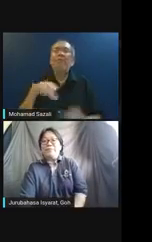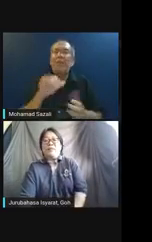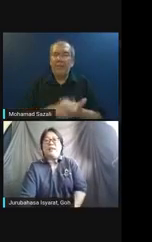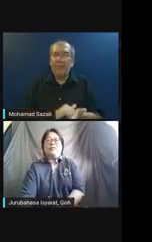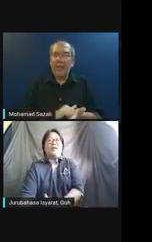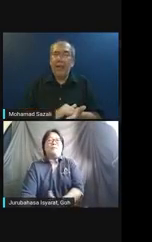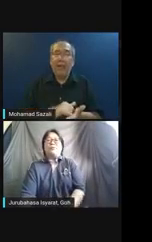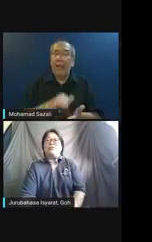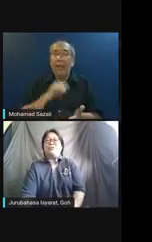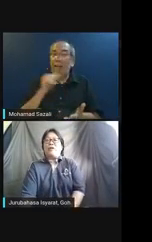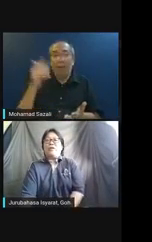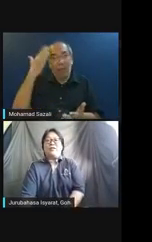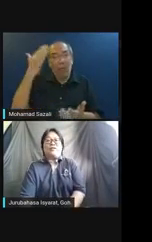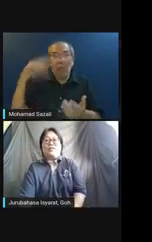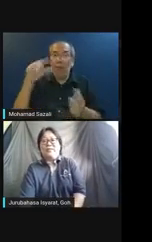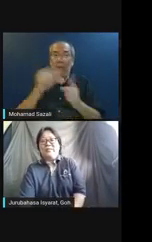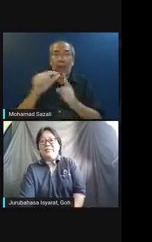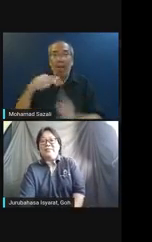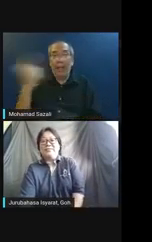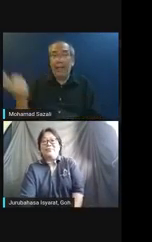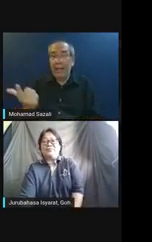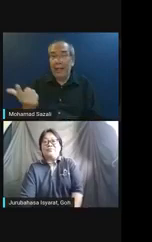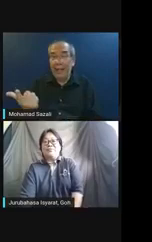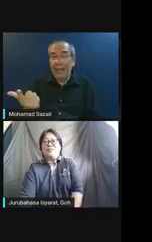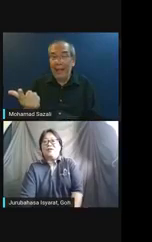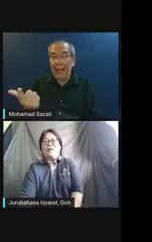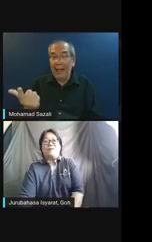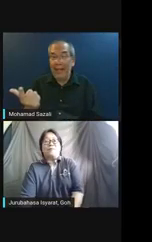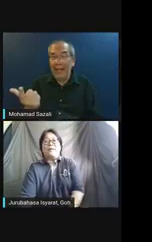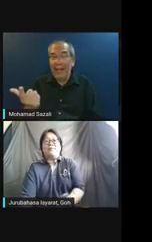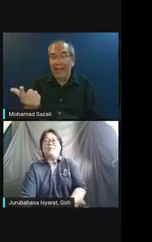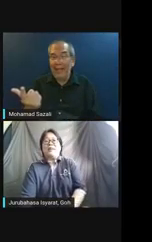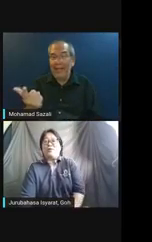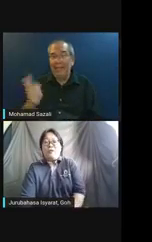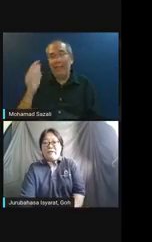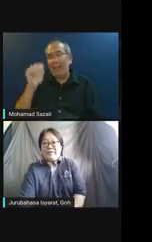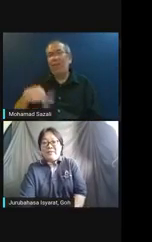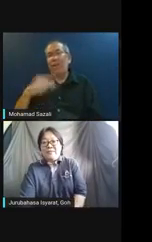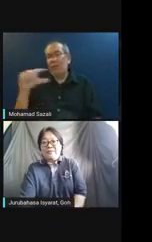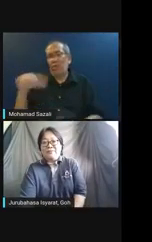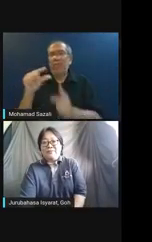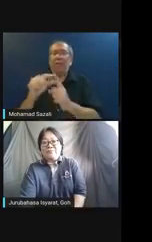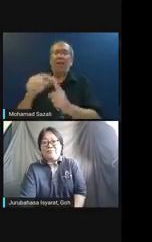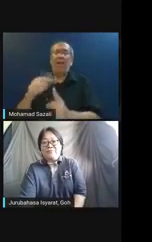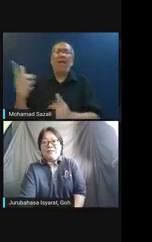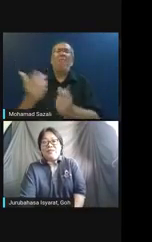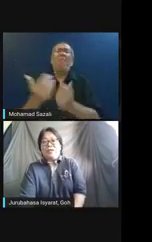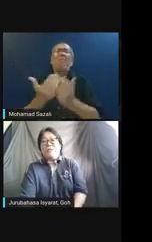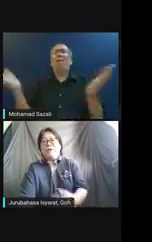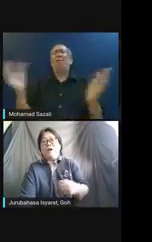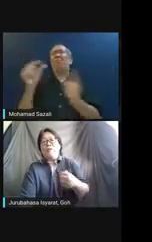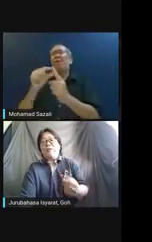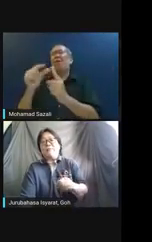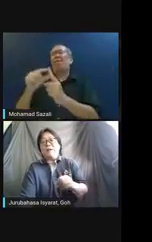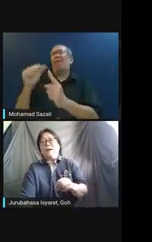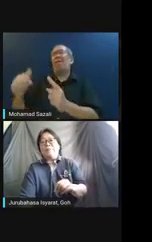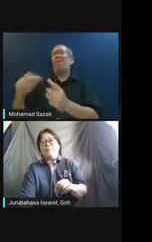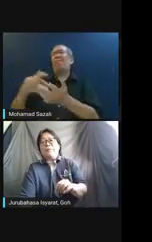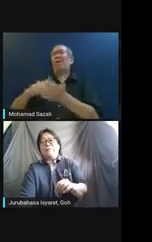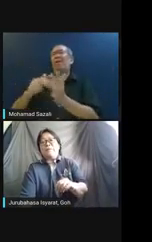stubborn and not able to follow instruction or being just ignorant? So people